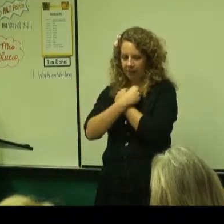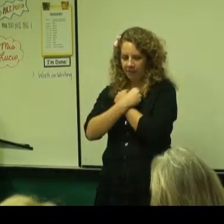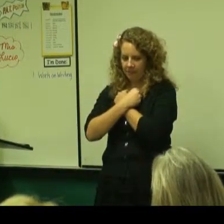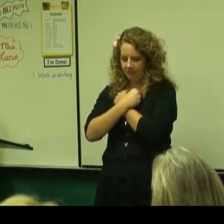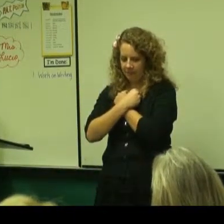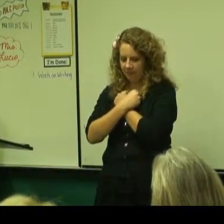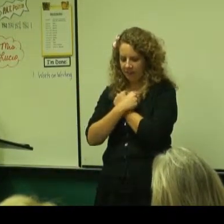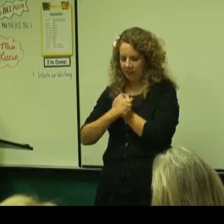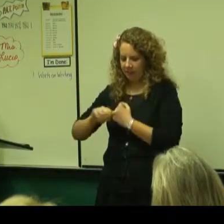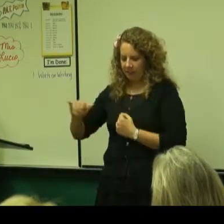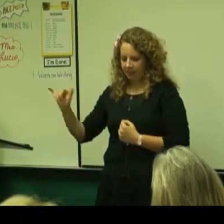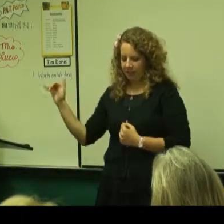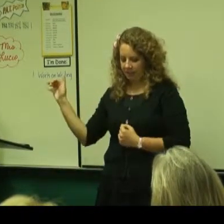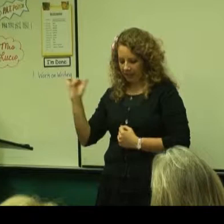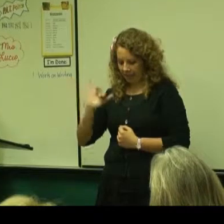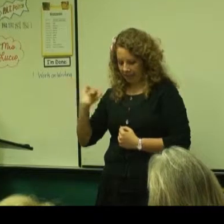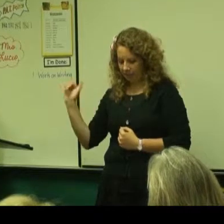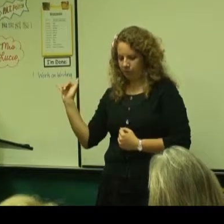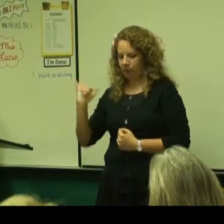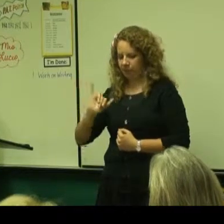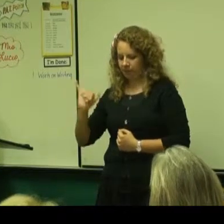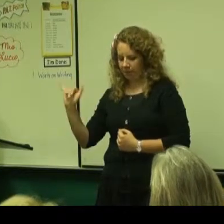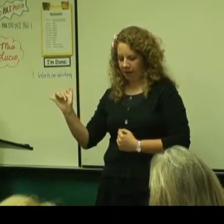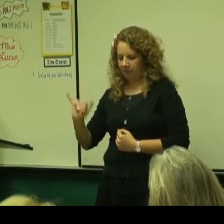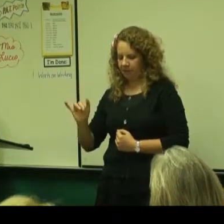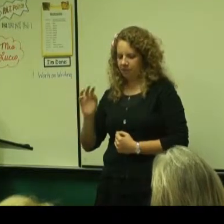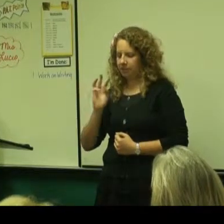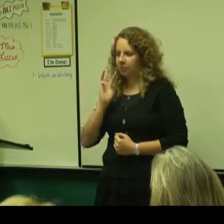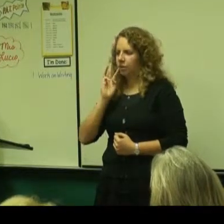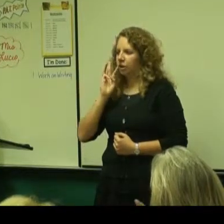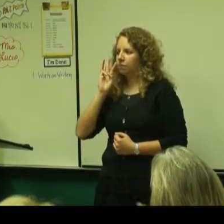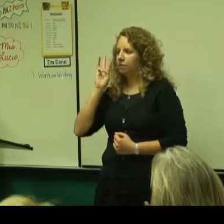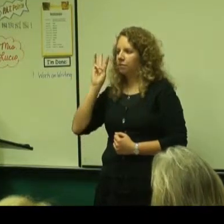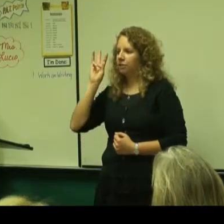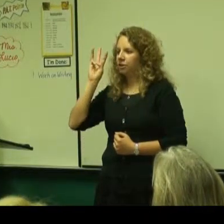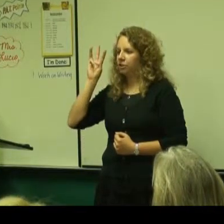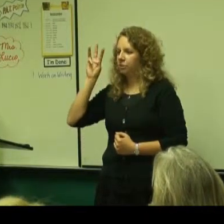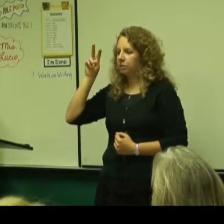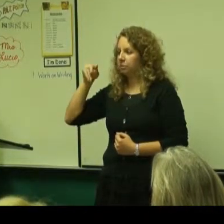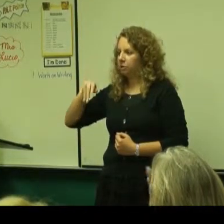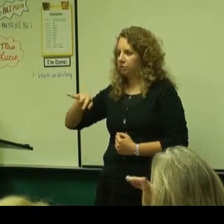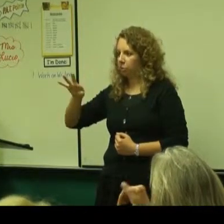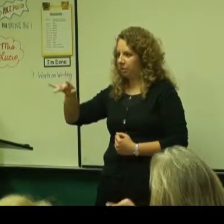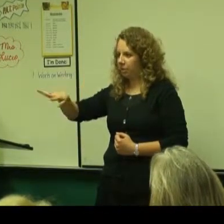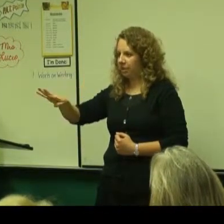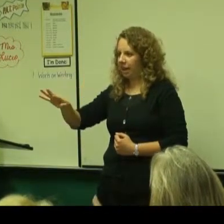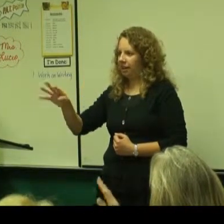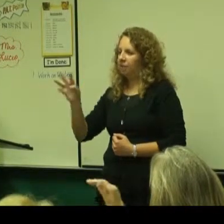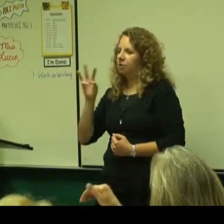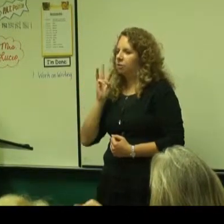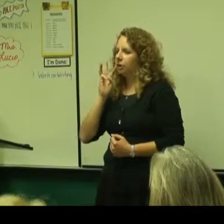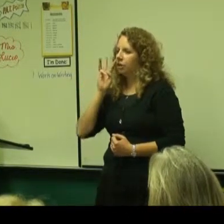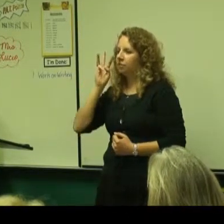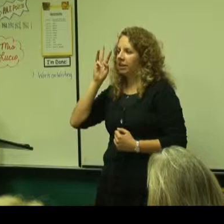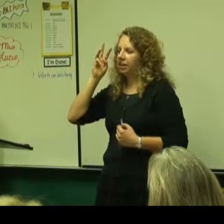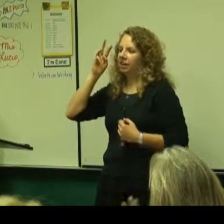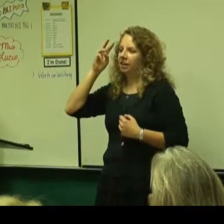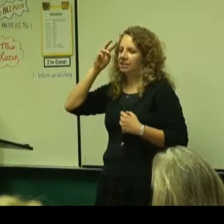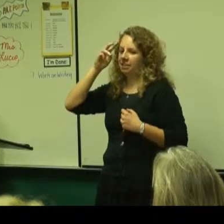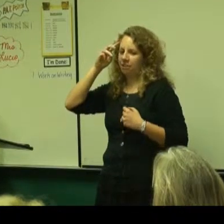love is like or same as a river. And normally we go forward like that. We're going to go over here, like down into